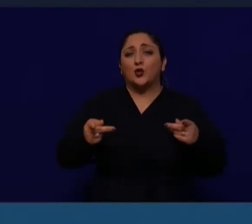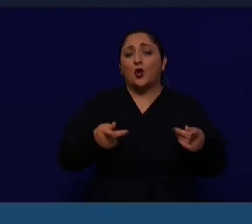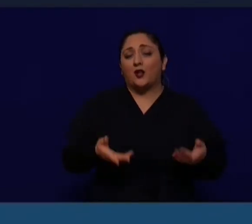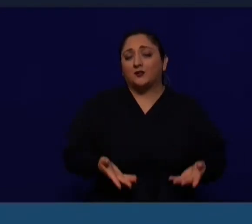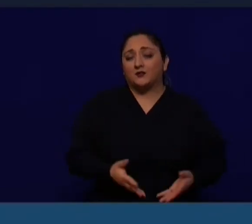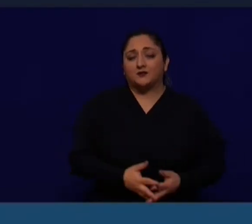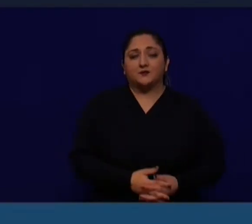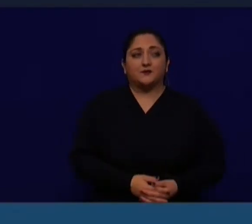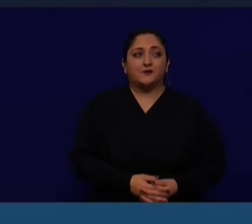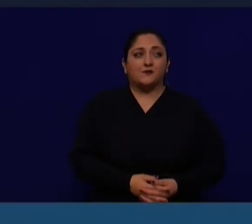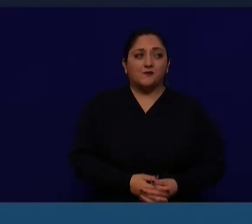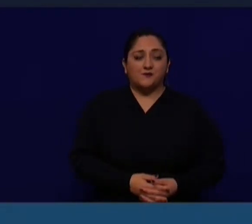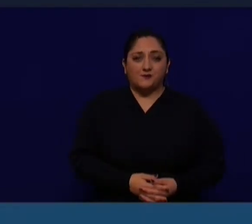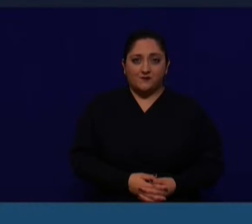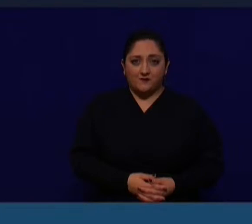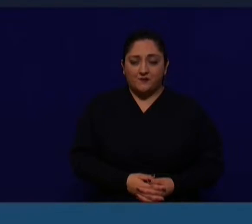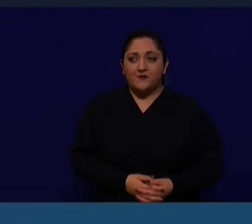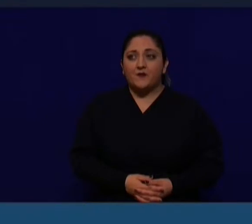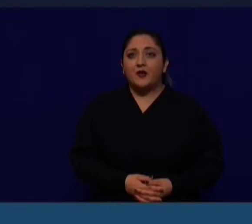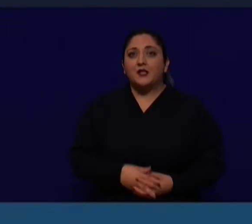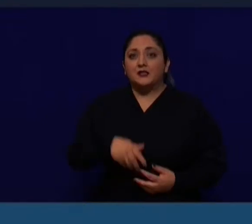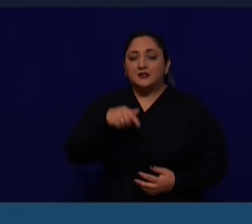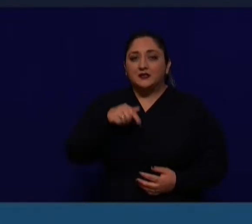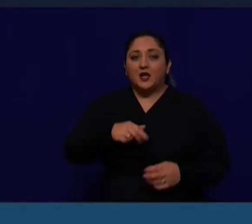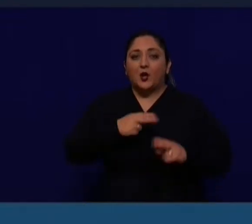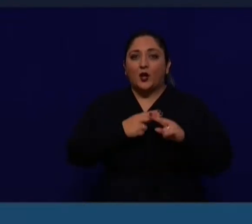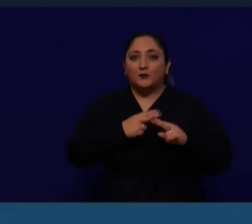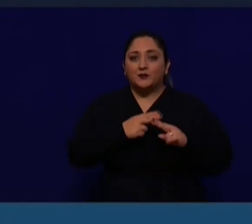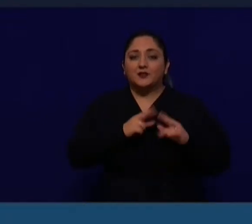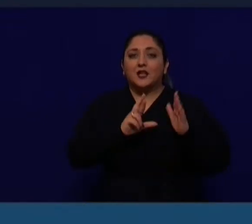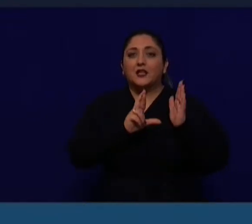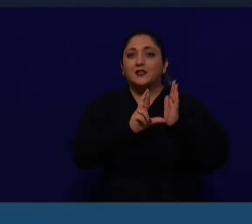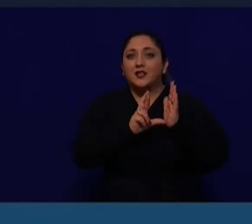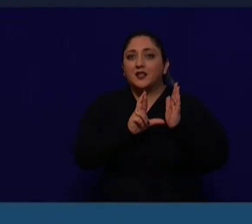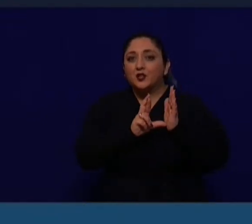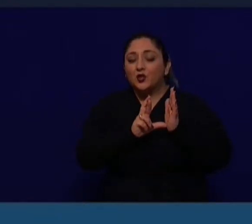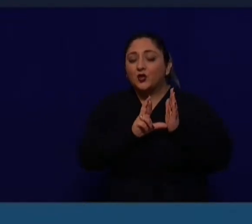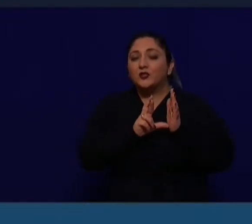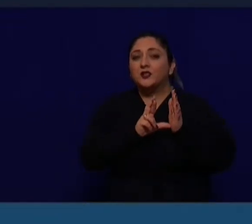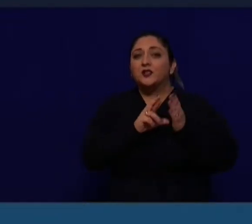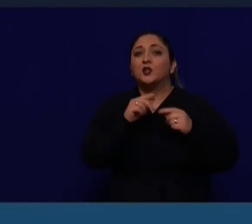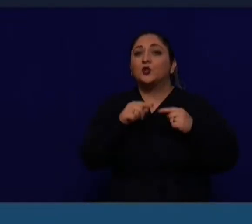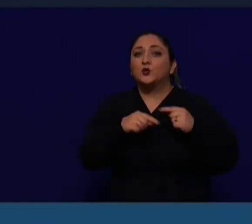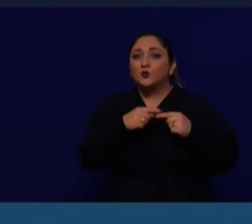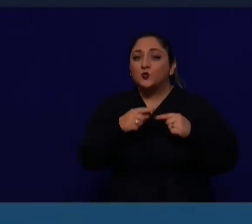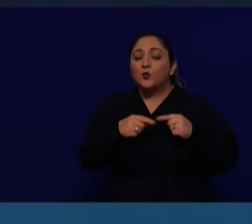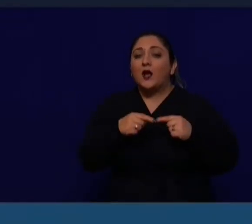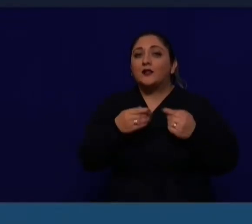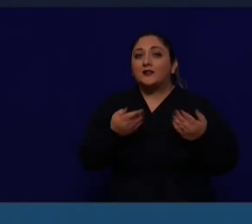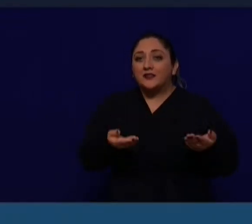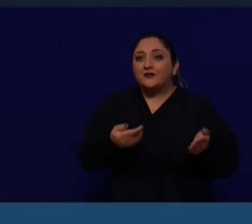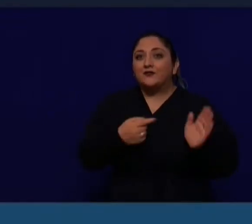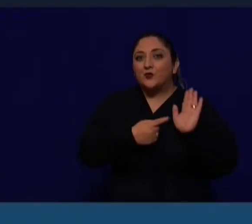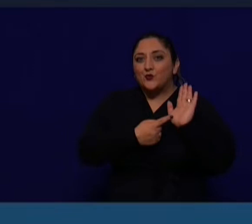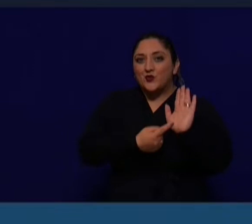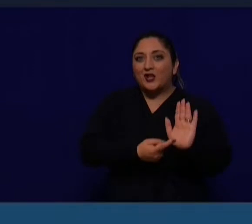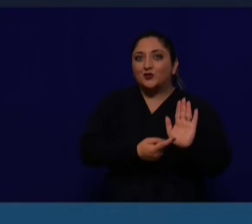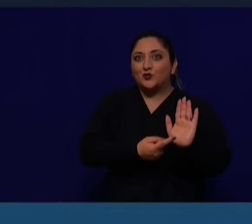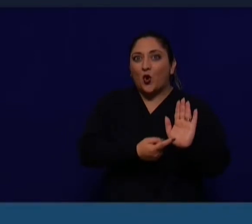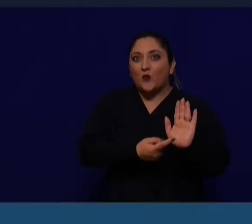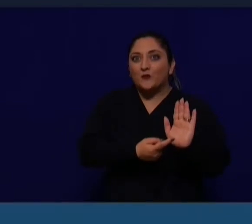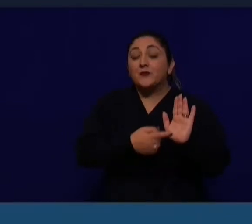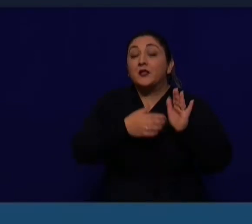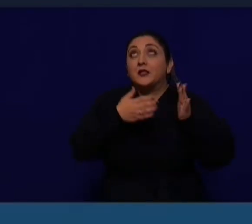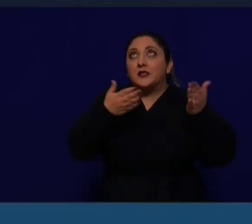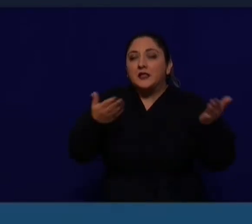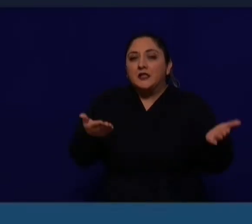il-virus. U dal-miżuri qegħdin hemmhekk għaliex huma bbażati fuq l-evidenza skont morrejtkom minn dak li qegħdin naraw minn fejn